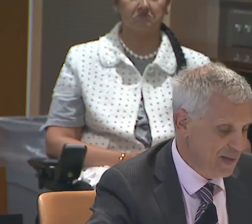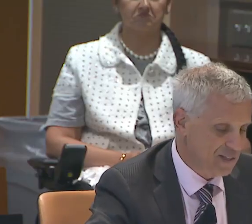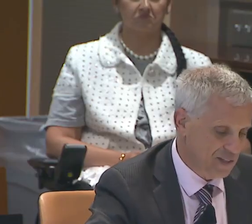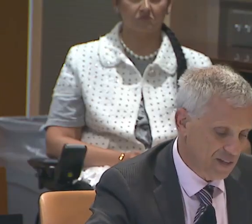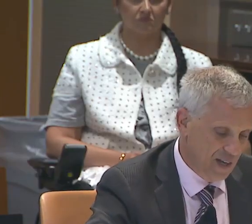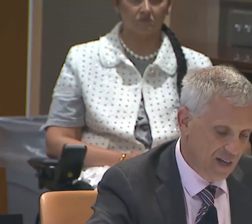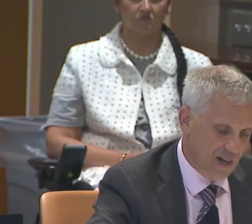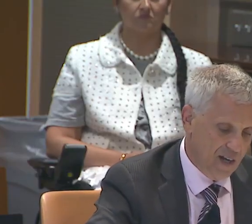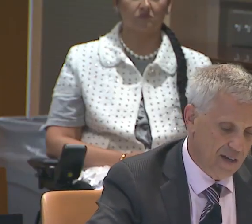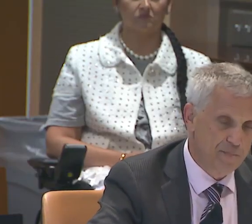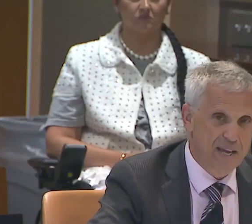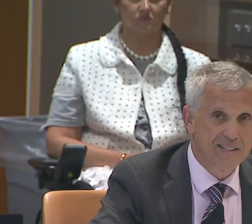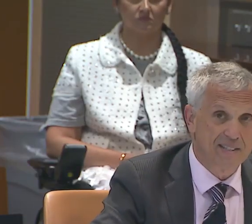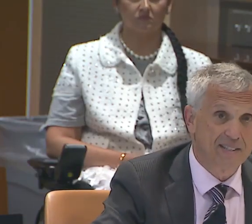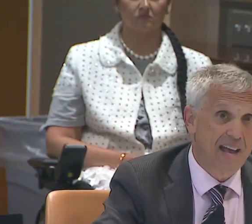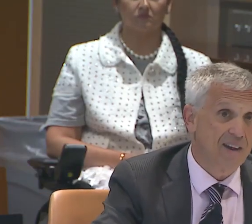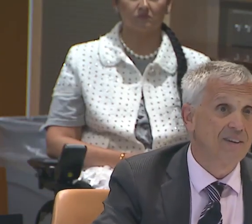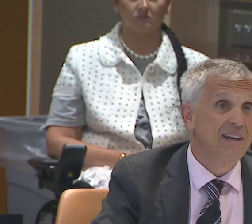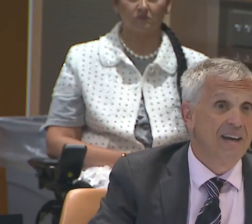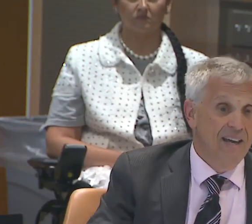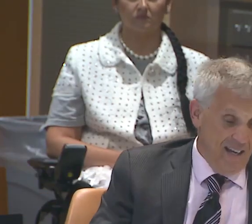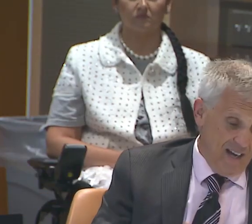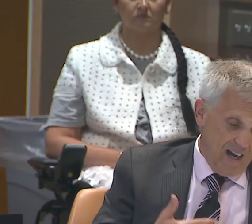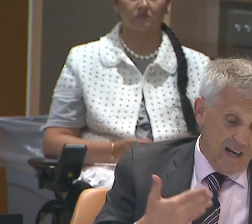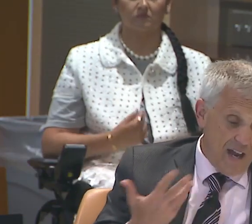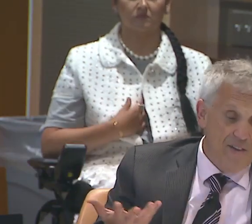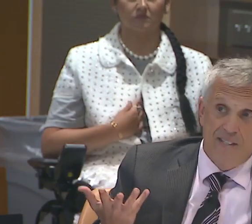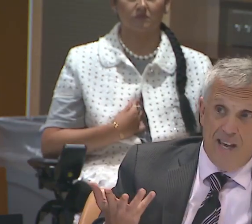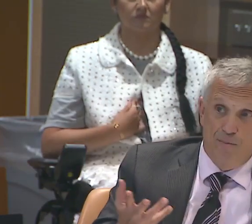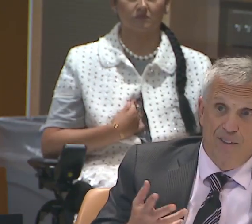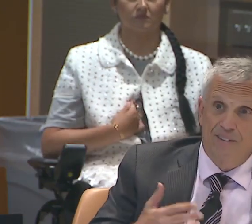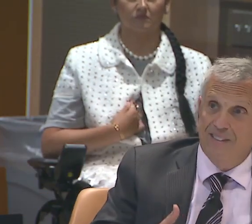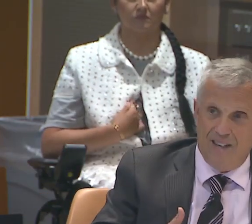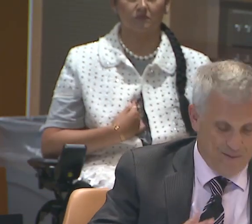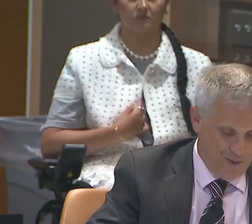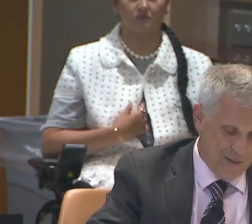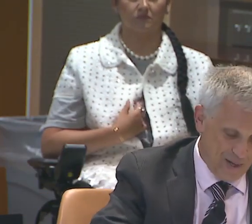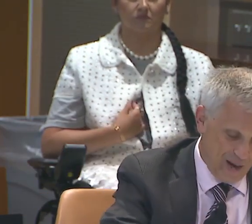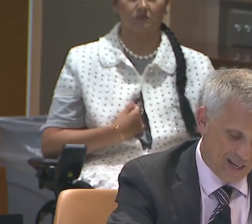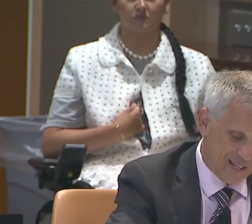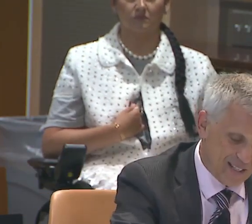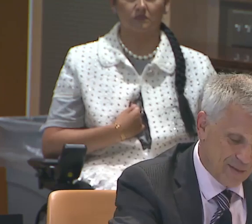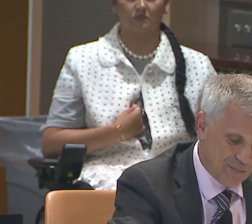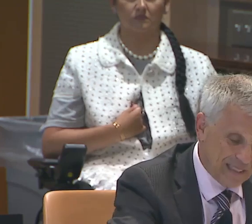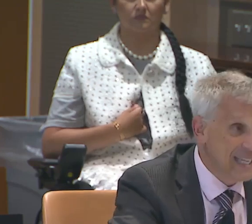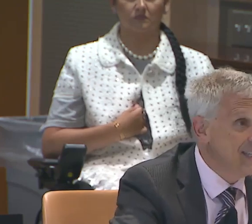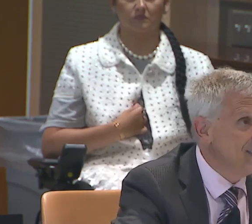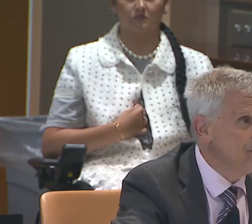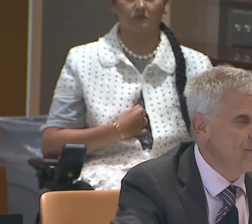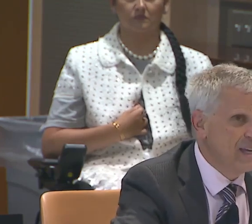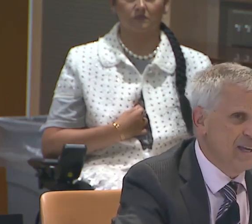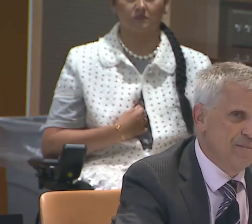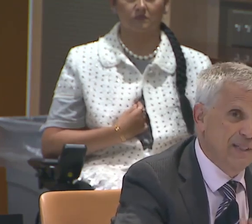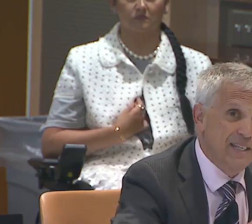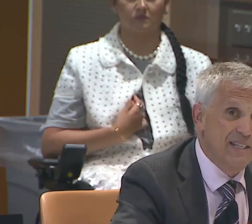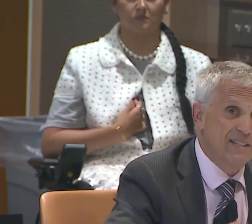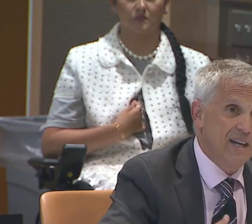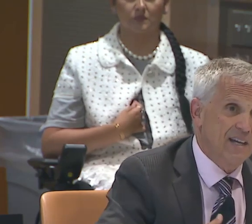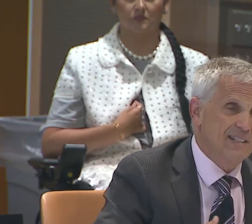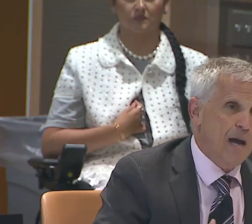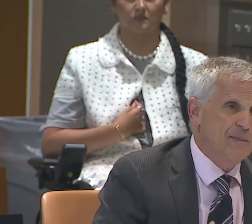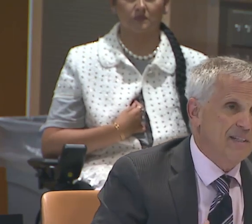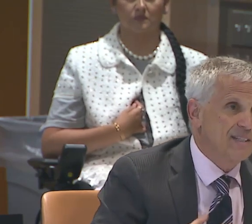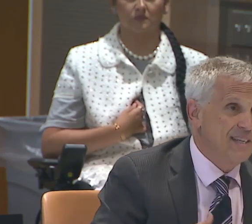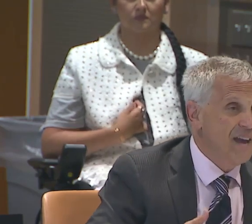by semester basis. Now, another example, because I'm trying to be quick, is Belize.